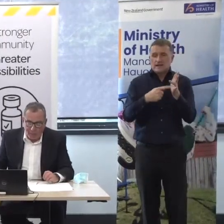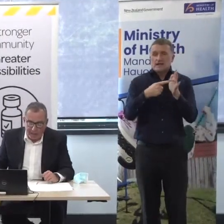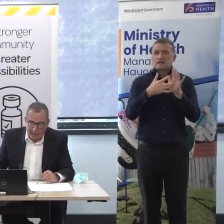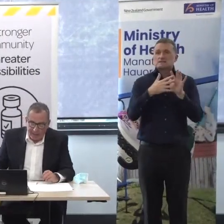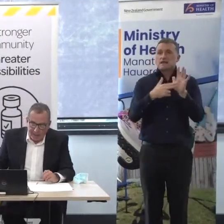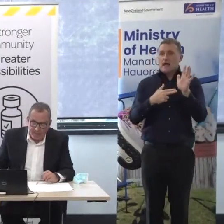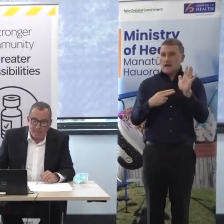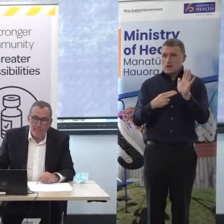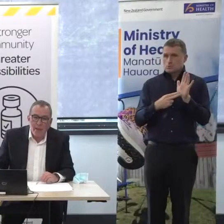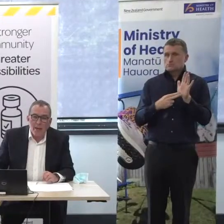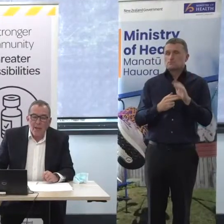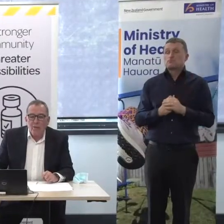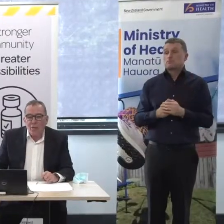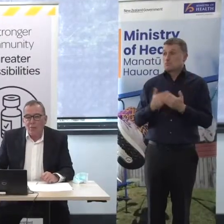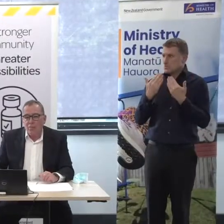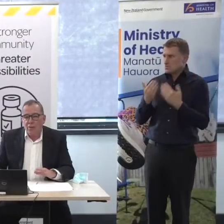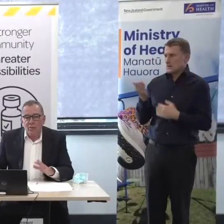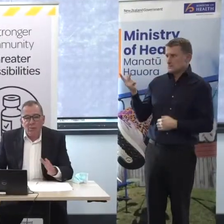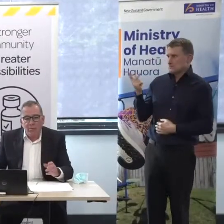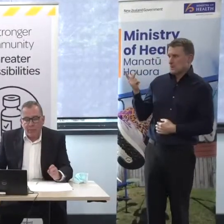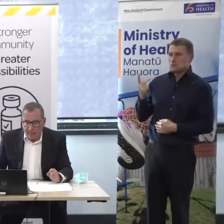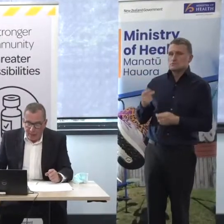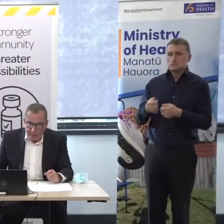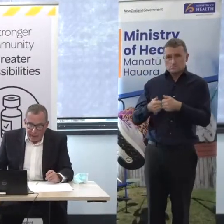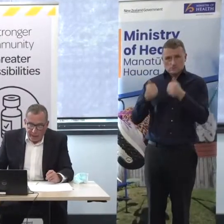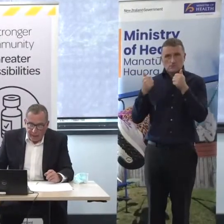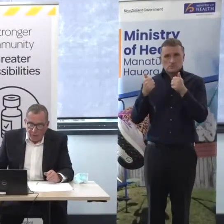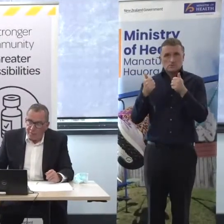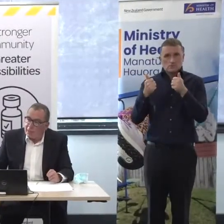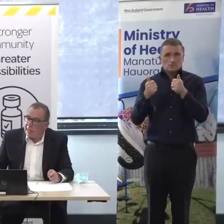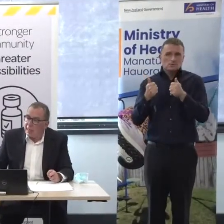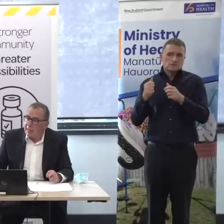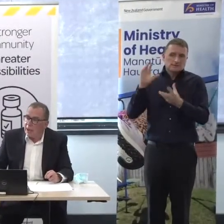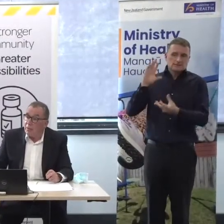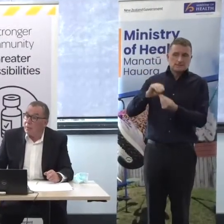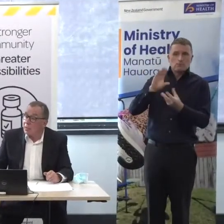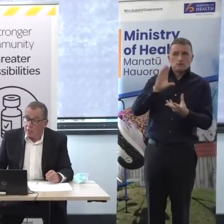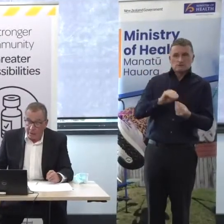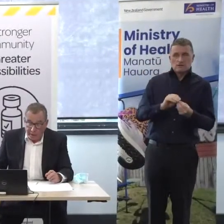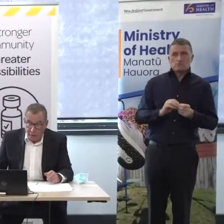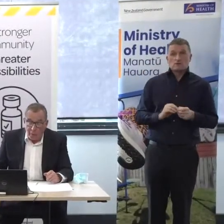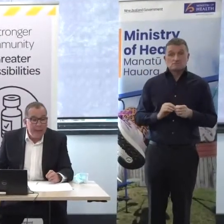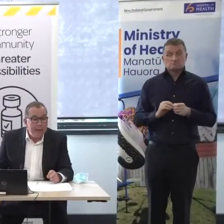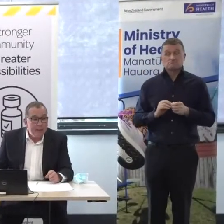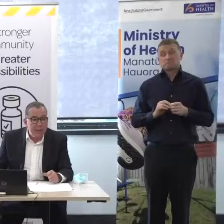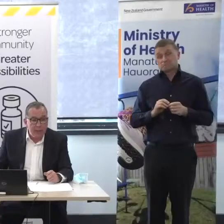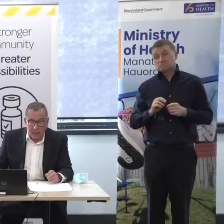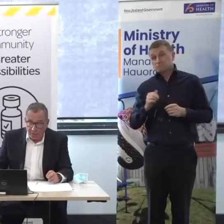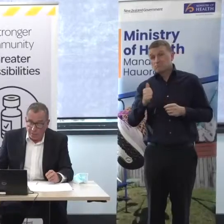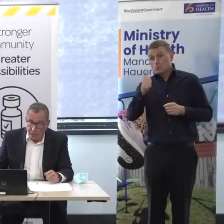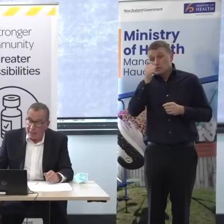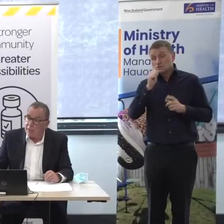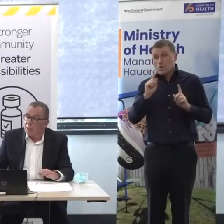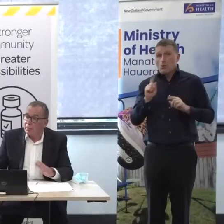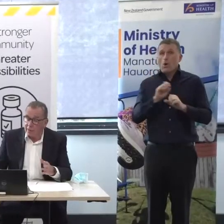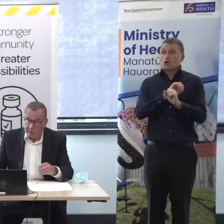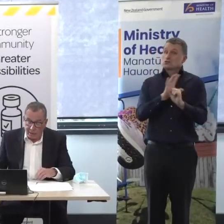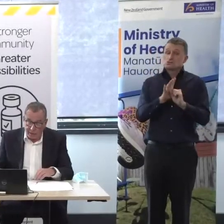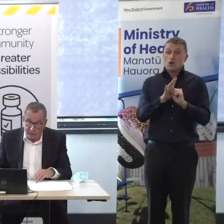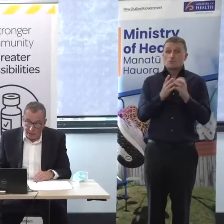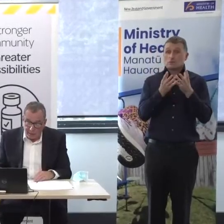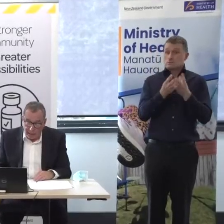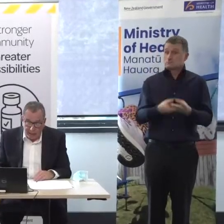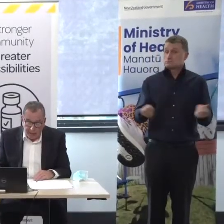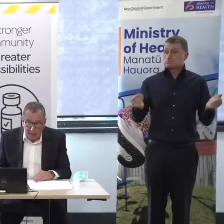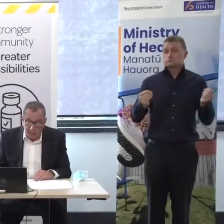excellent summaries. So just to wrap up then, obviously COVID is not going away. It's a continual challenge for us